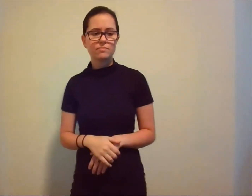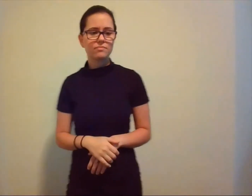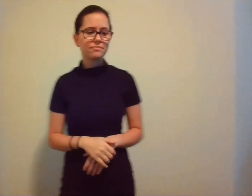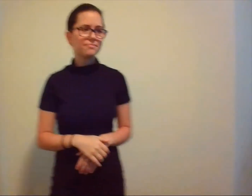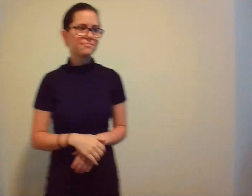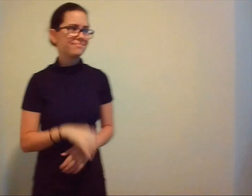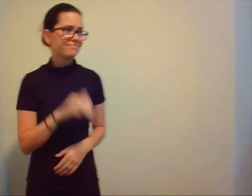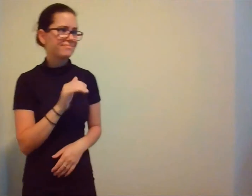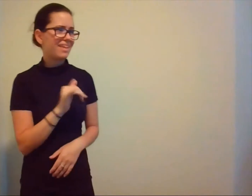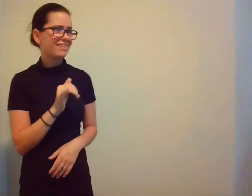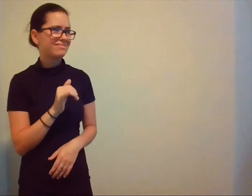it's the Ramada.